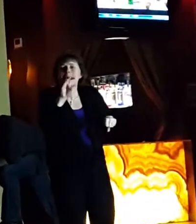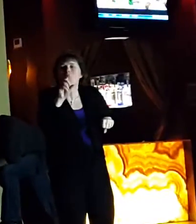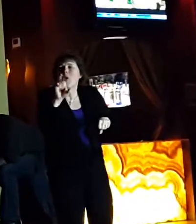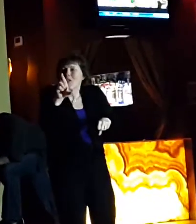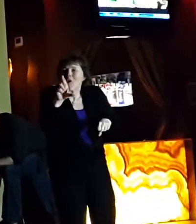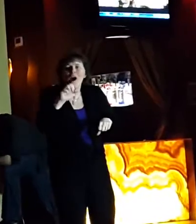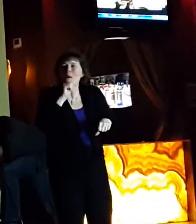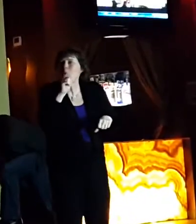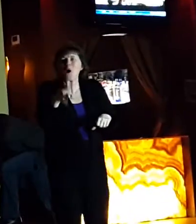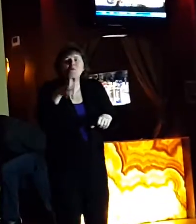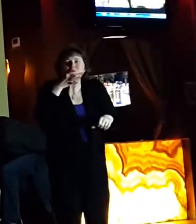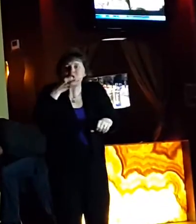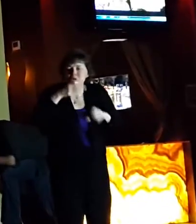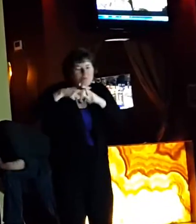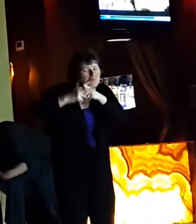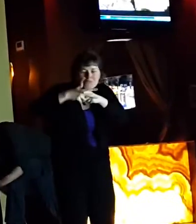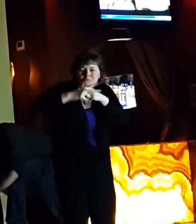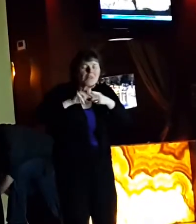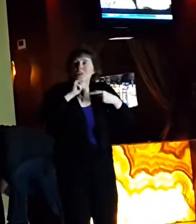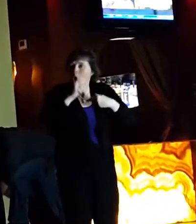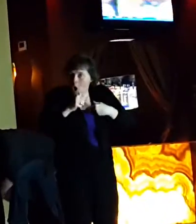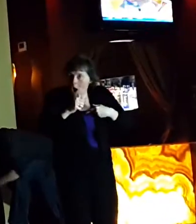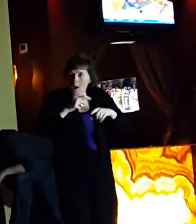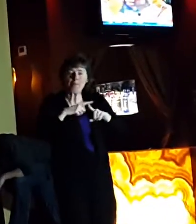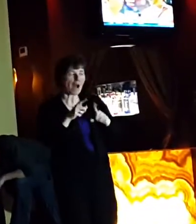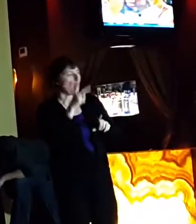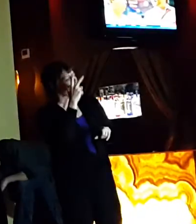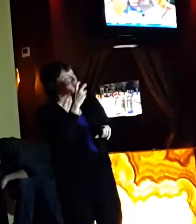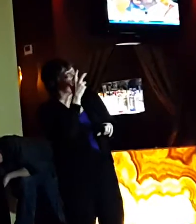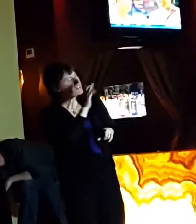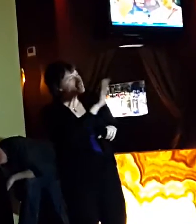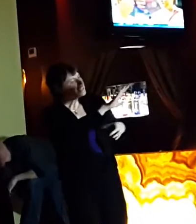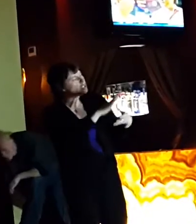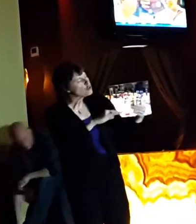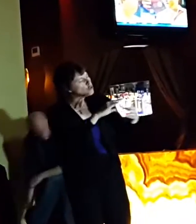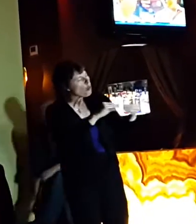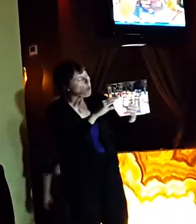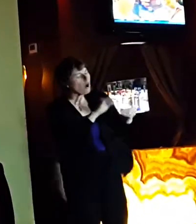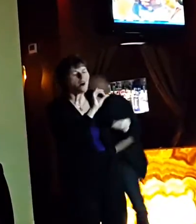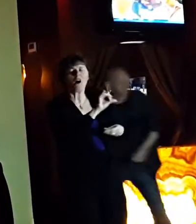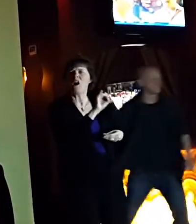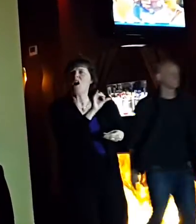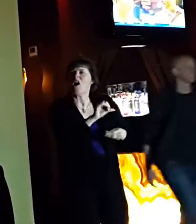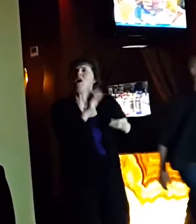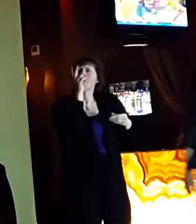Handyman. So we just started listening to his stories. You just listen